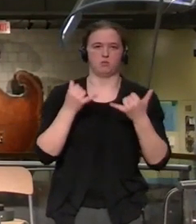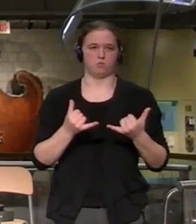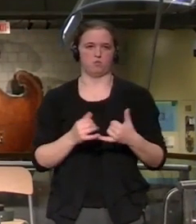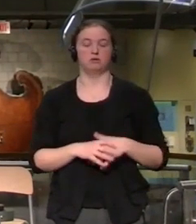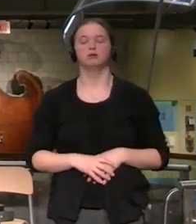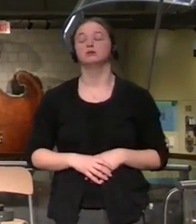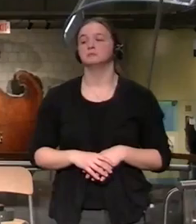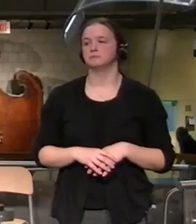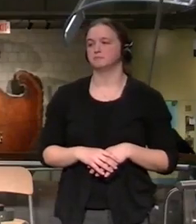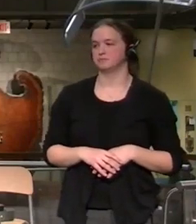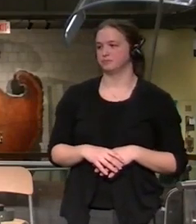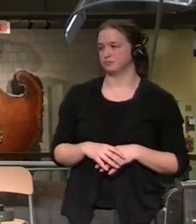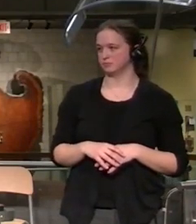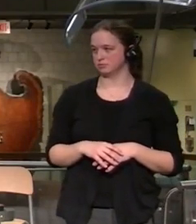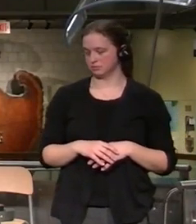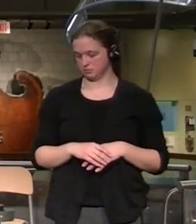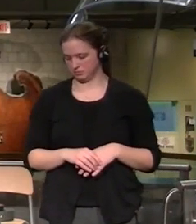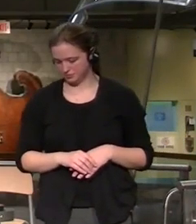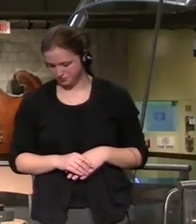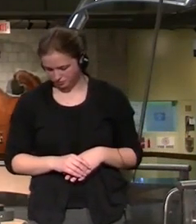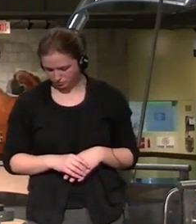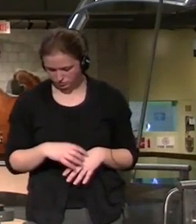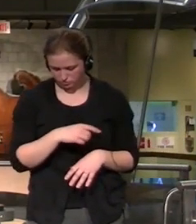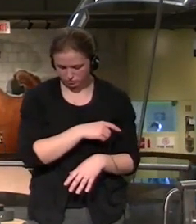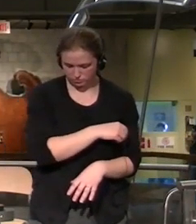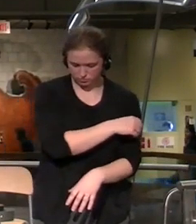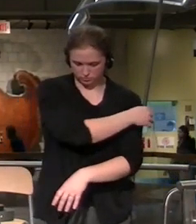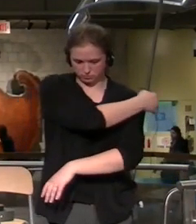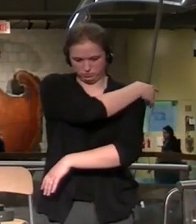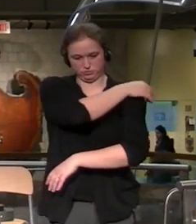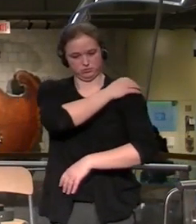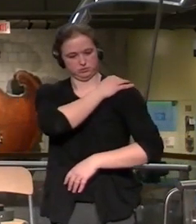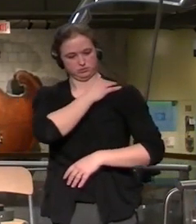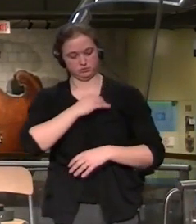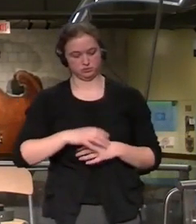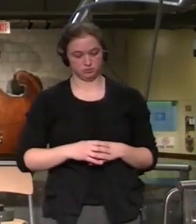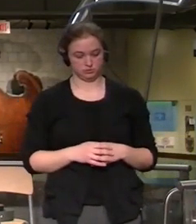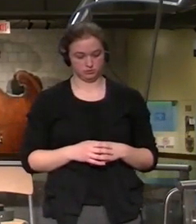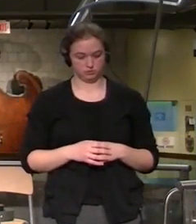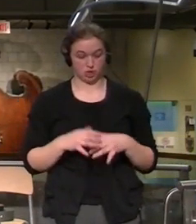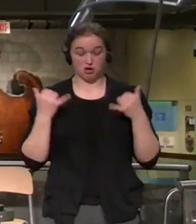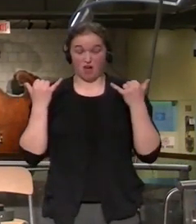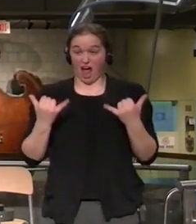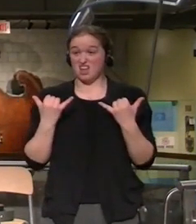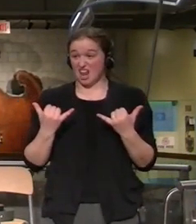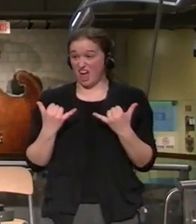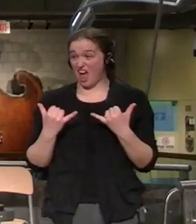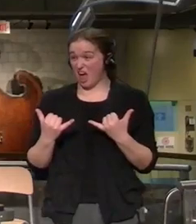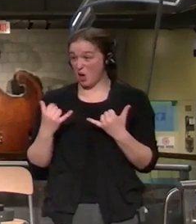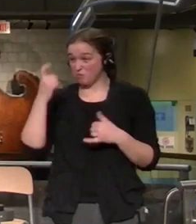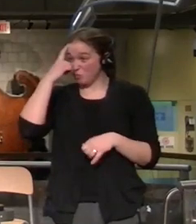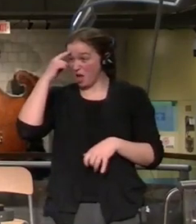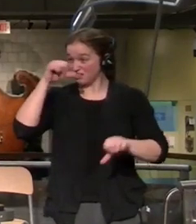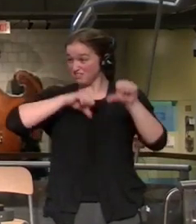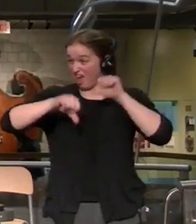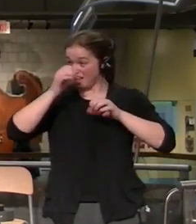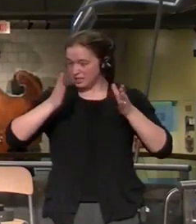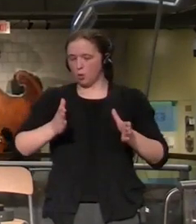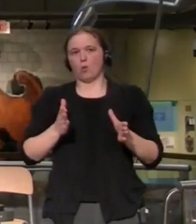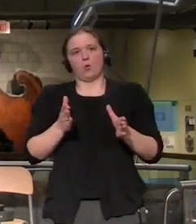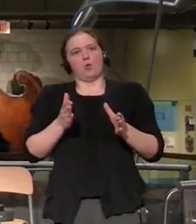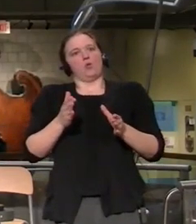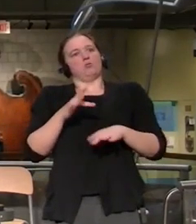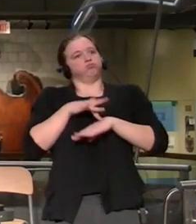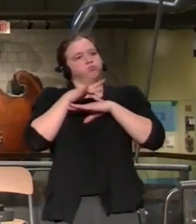now I'm telling you the cutting edge question that neuroscientists are onto now. Been there, done that about the frontal lobe. We know it's developing.